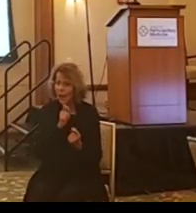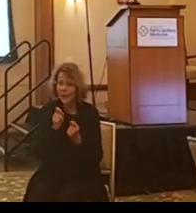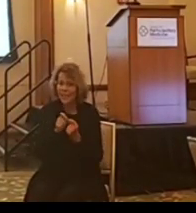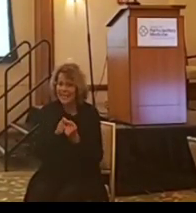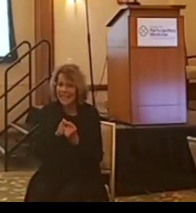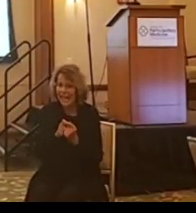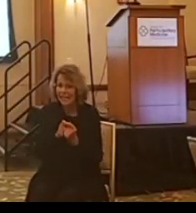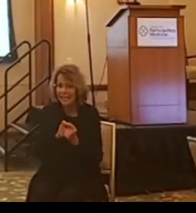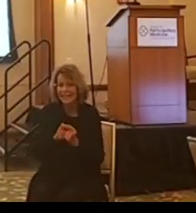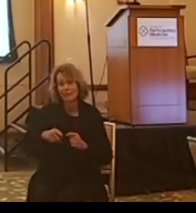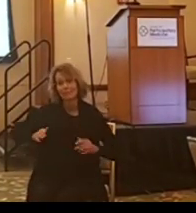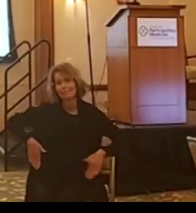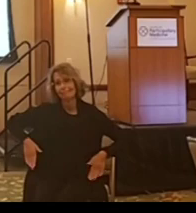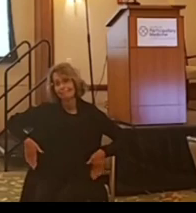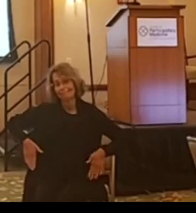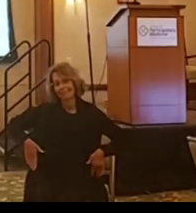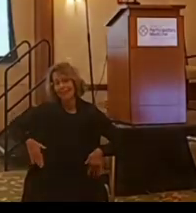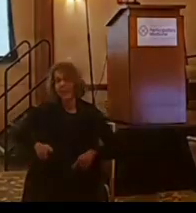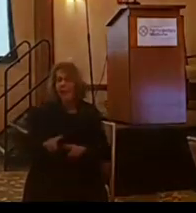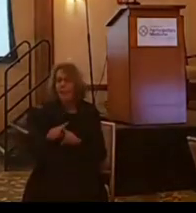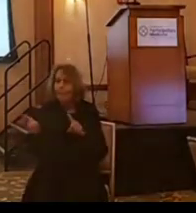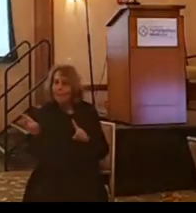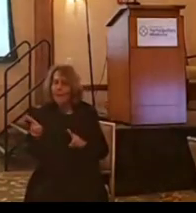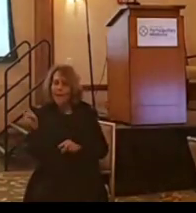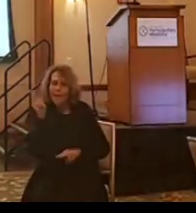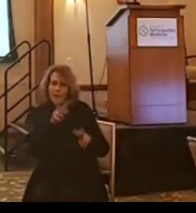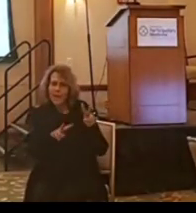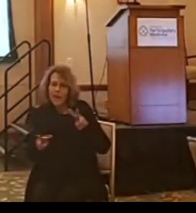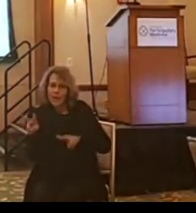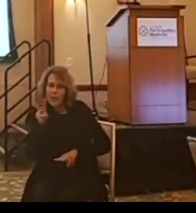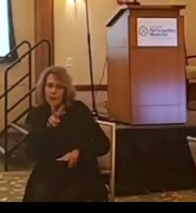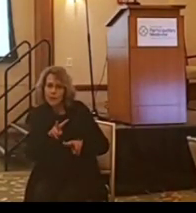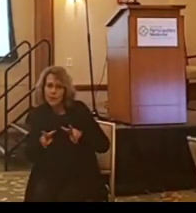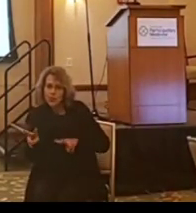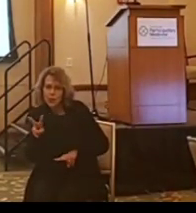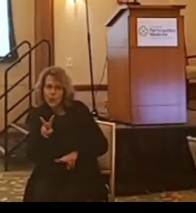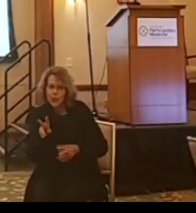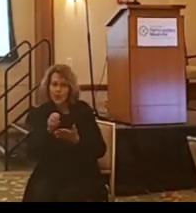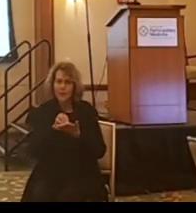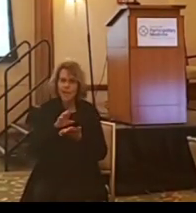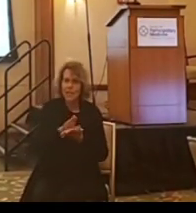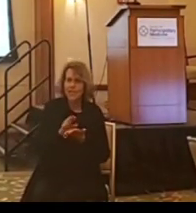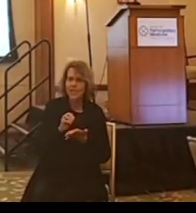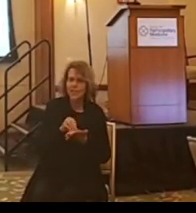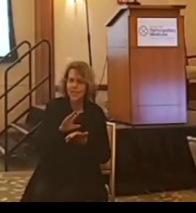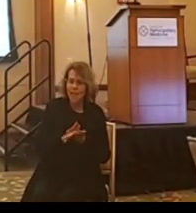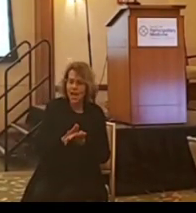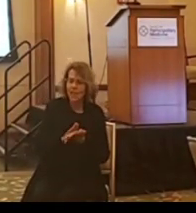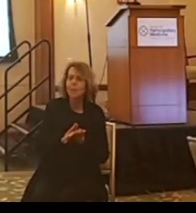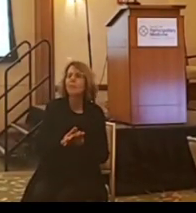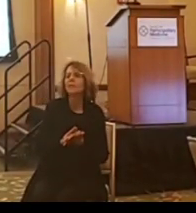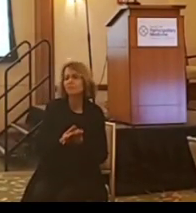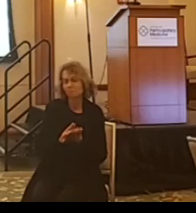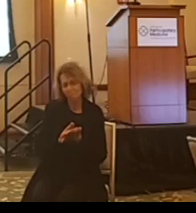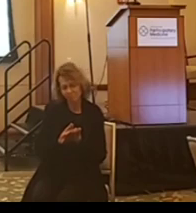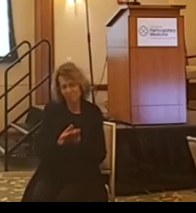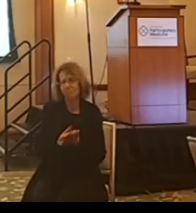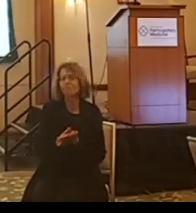who seek to understand and then seek to make in response to that, this is a place that we're really interested in trying